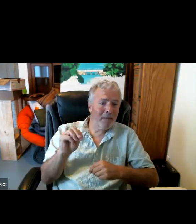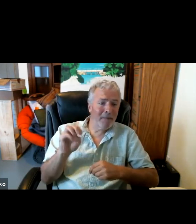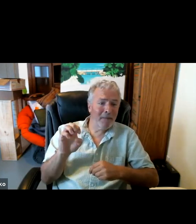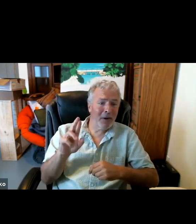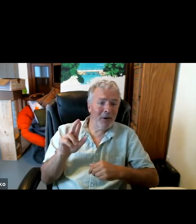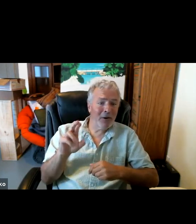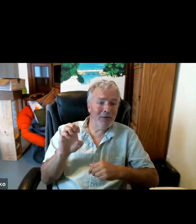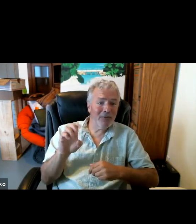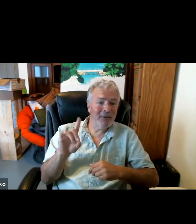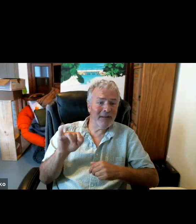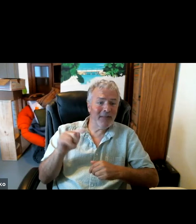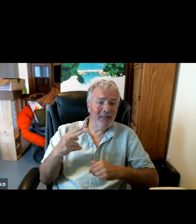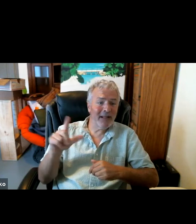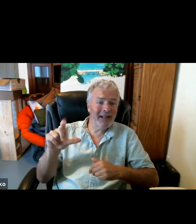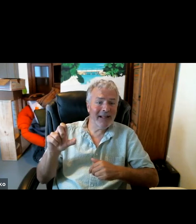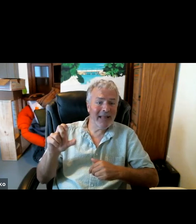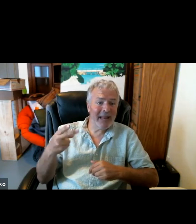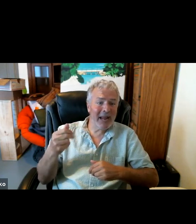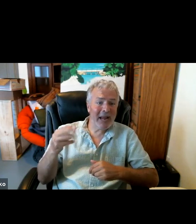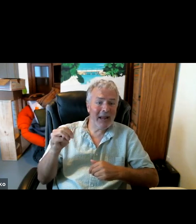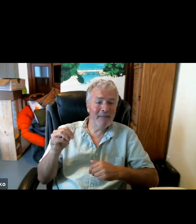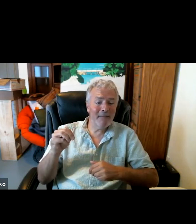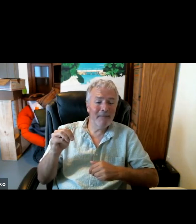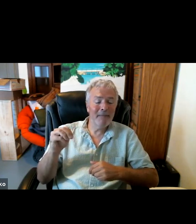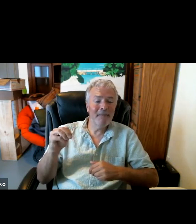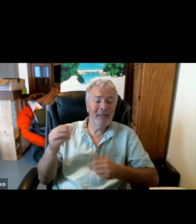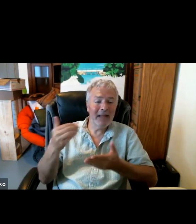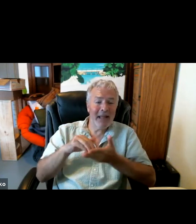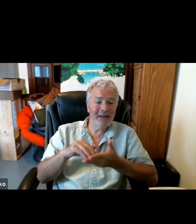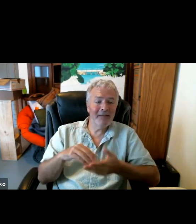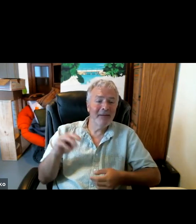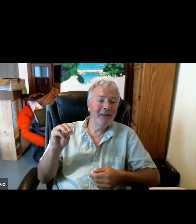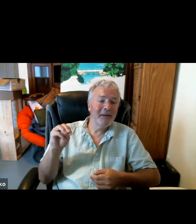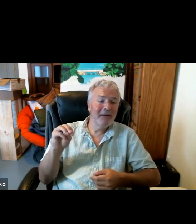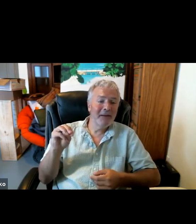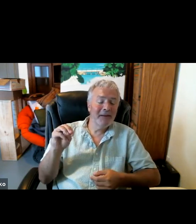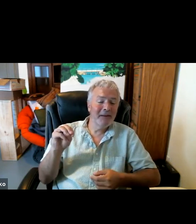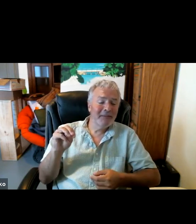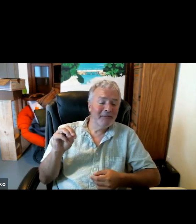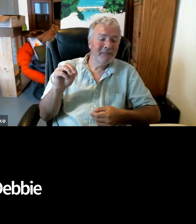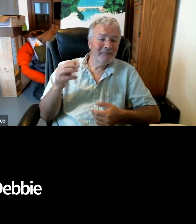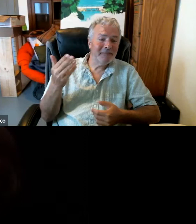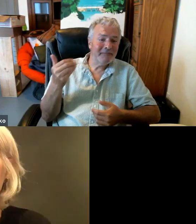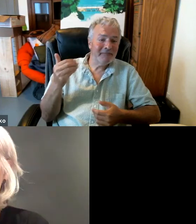see in person, definitely want to take advantage of that. Meridith